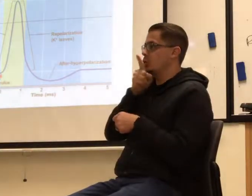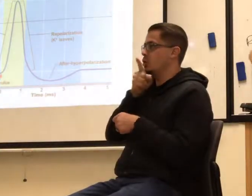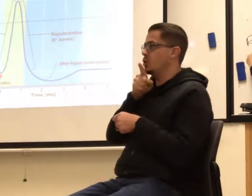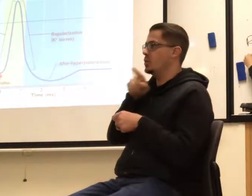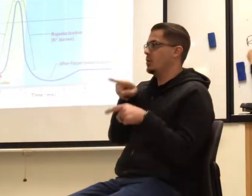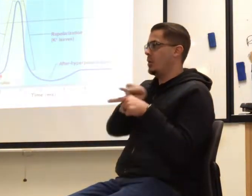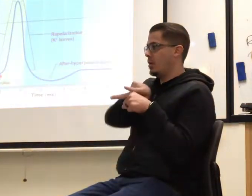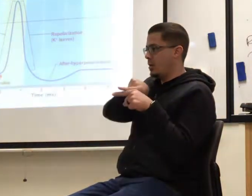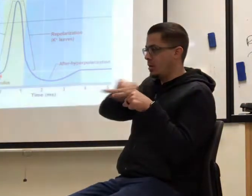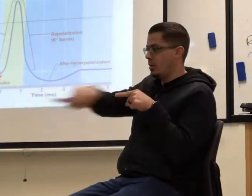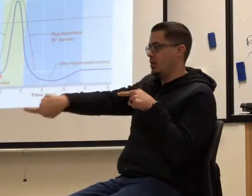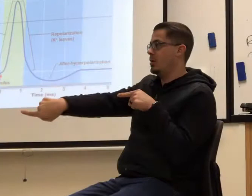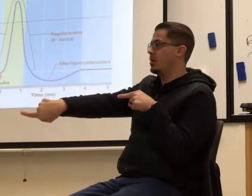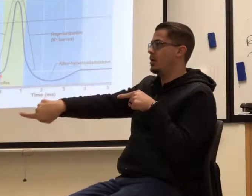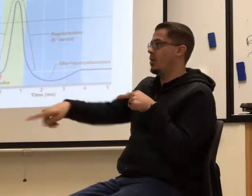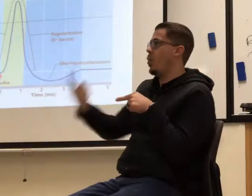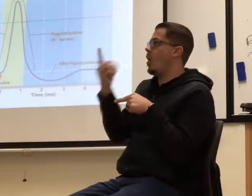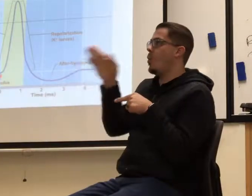propagation